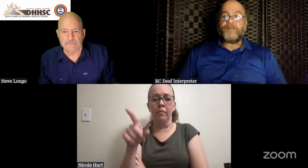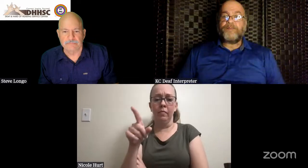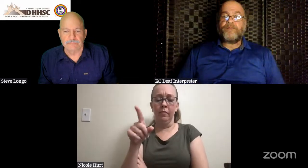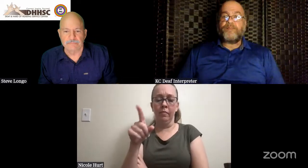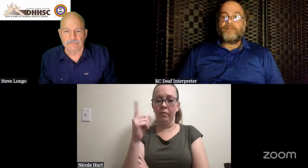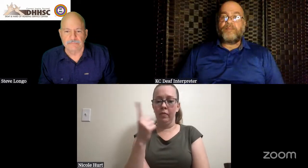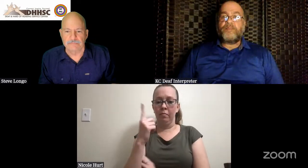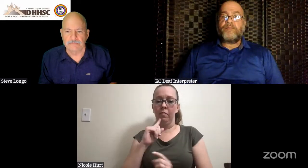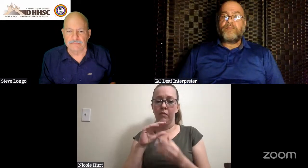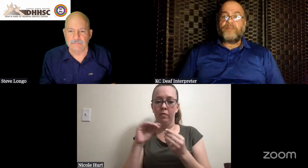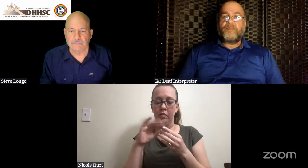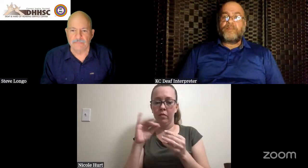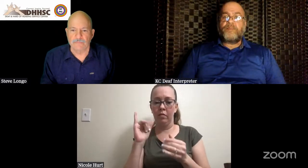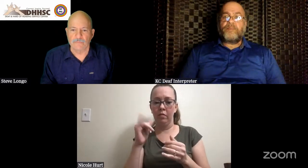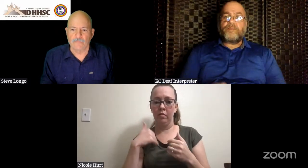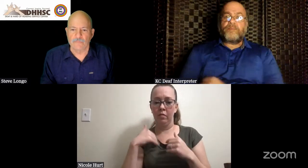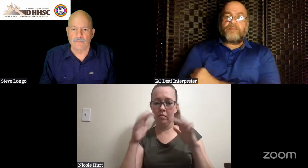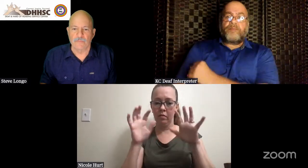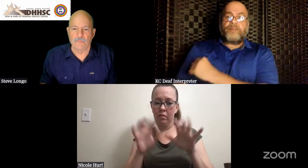And Nicole is